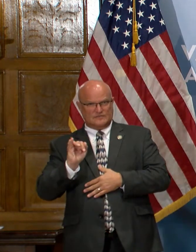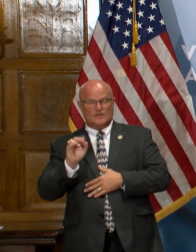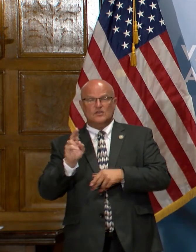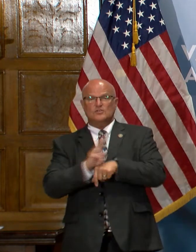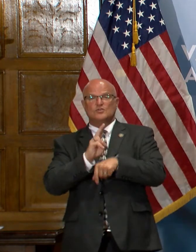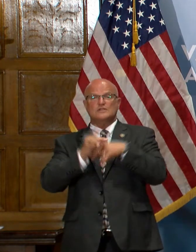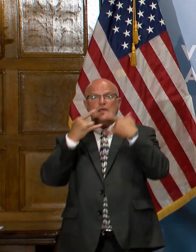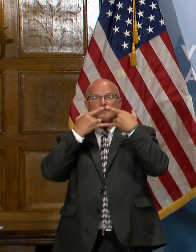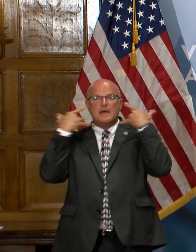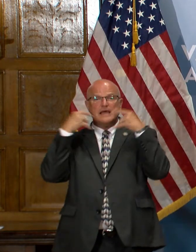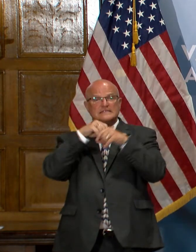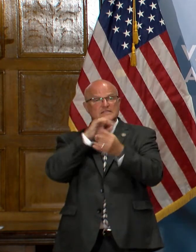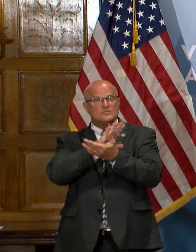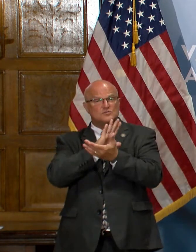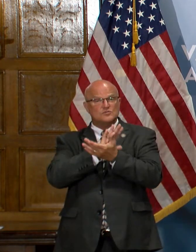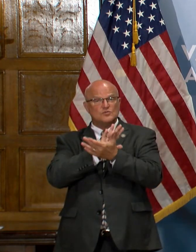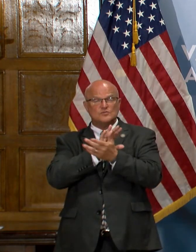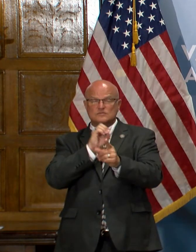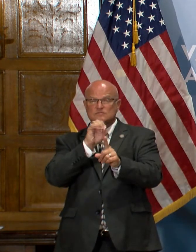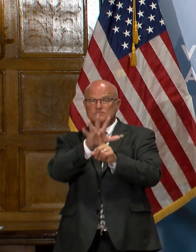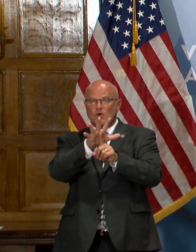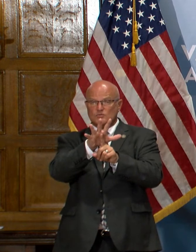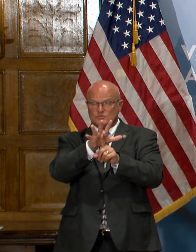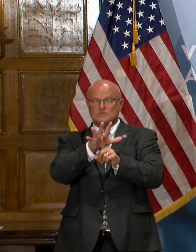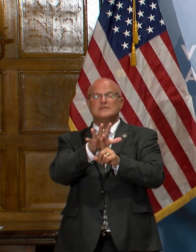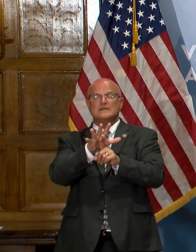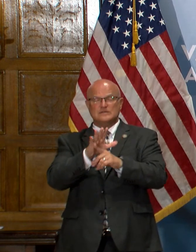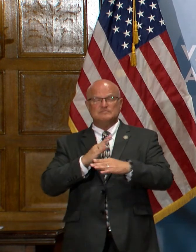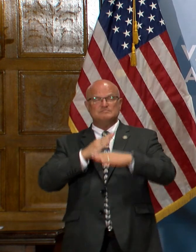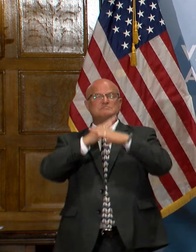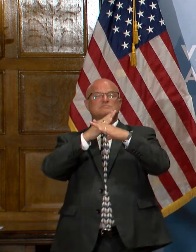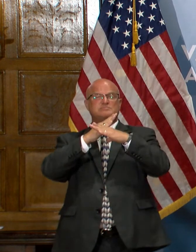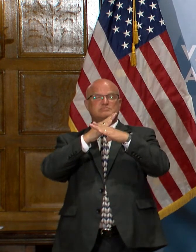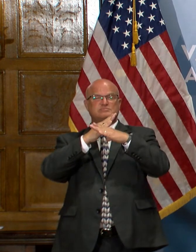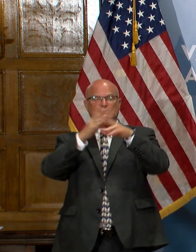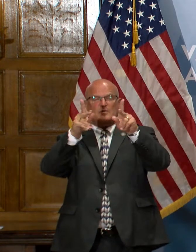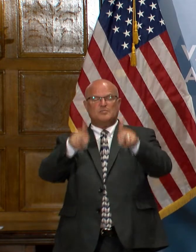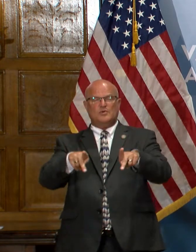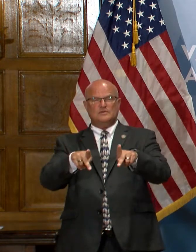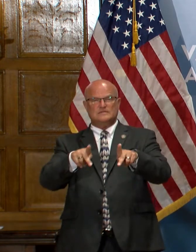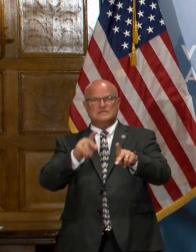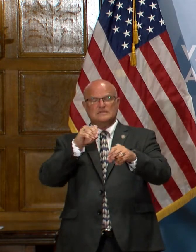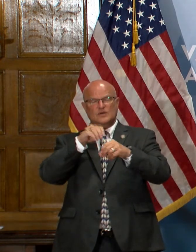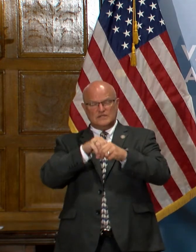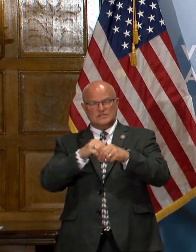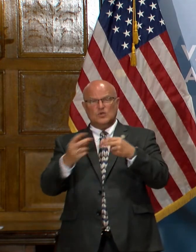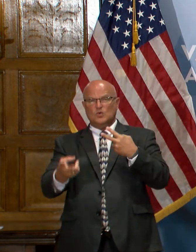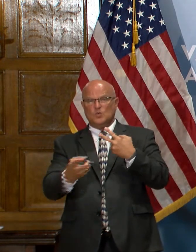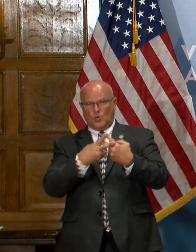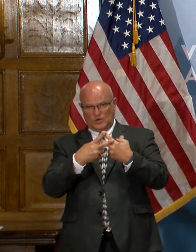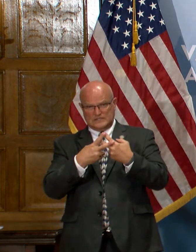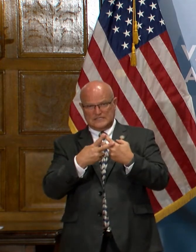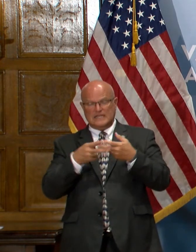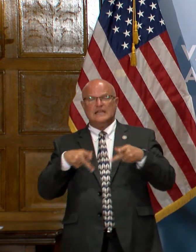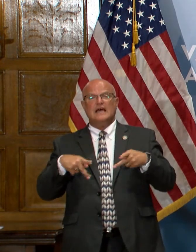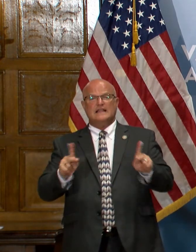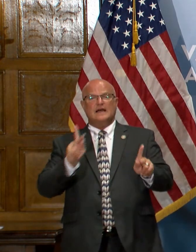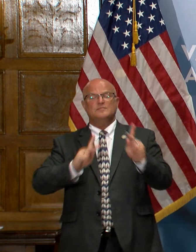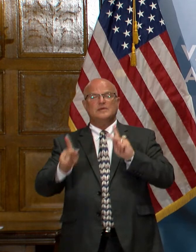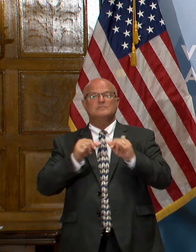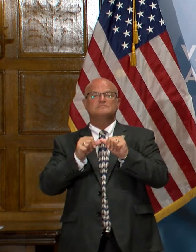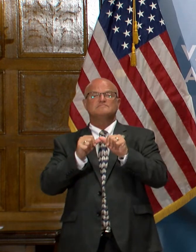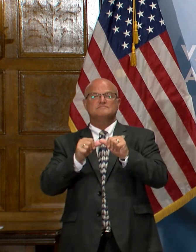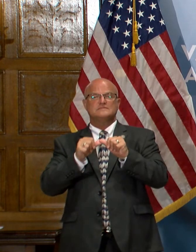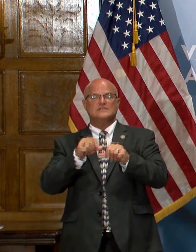of mask in a school in an exposure situation will prevent the individual from going into quarantine and will allow them to